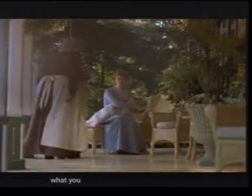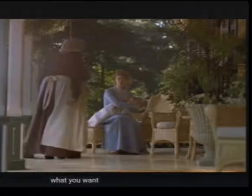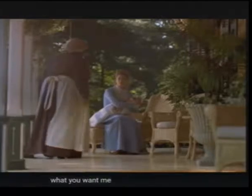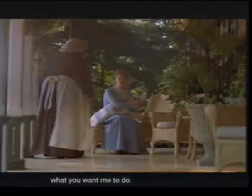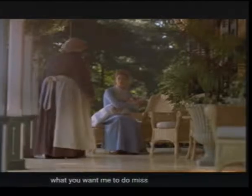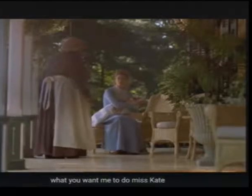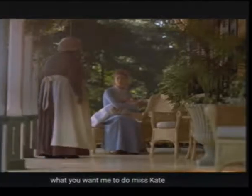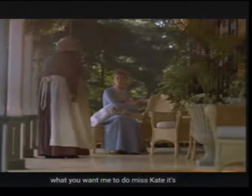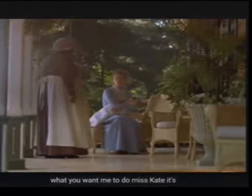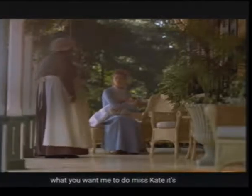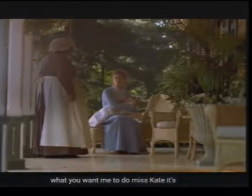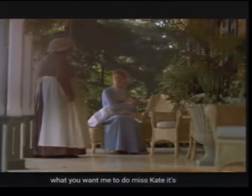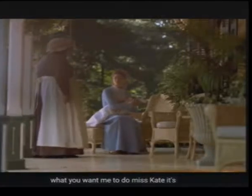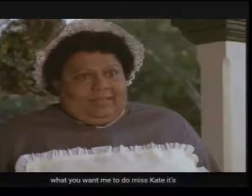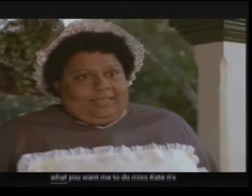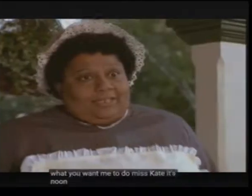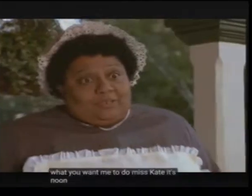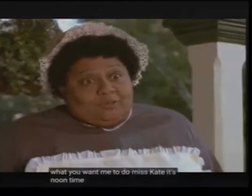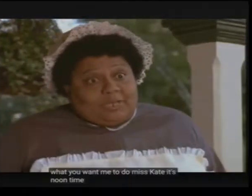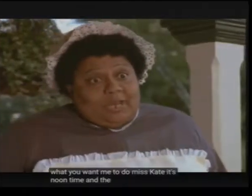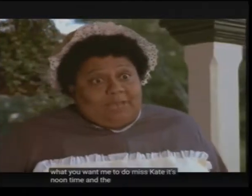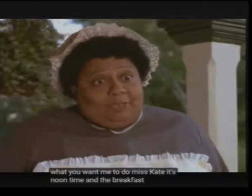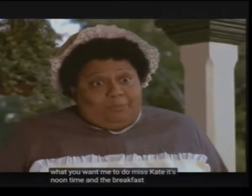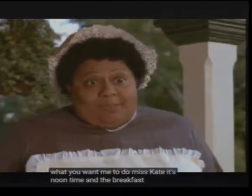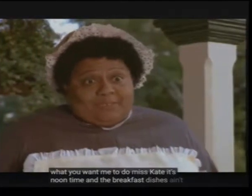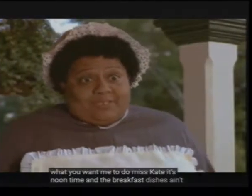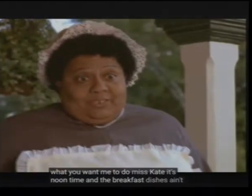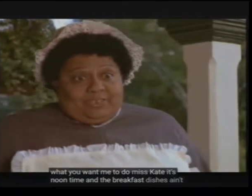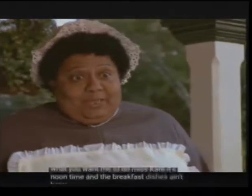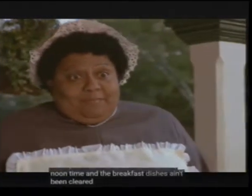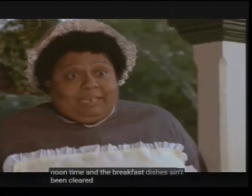What you want me to do, Miss Kate? It's noontime and the breakfast dishes ain't been cleared.